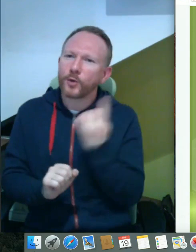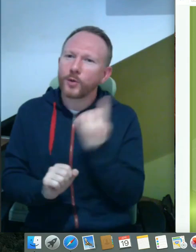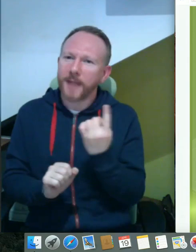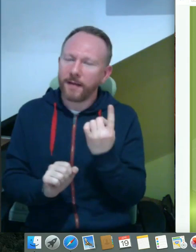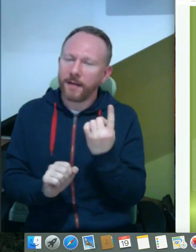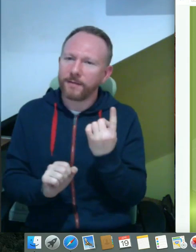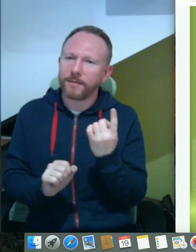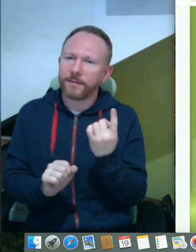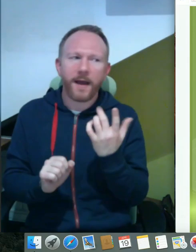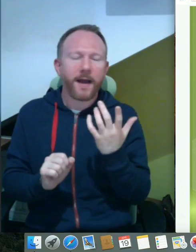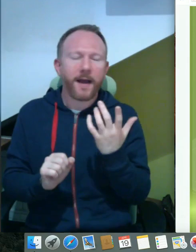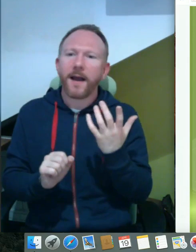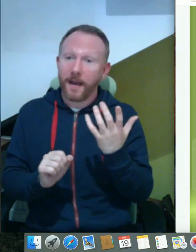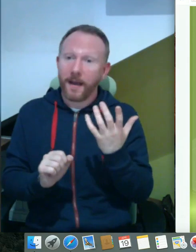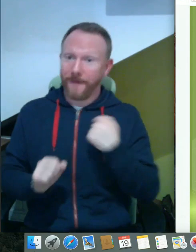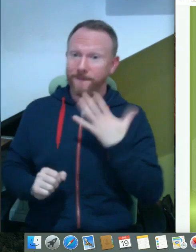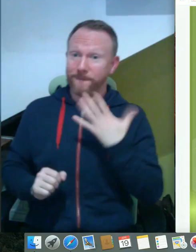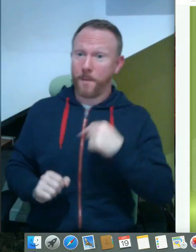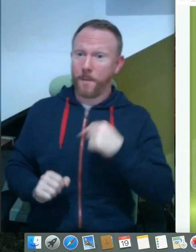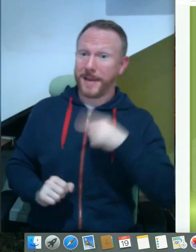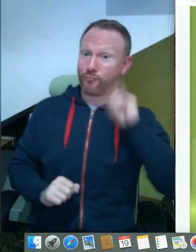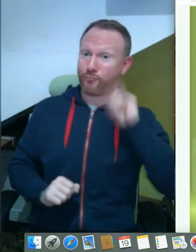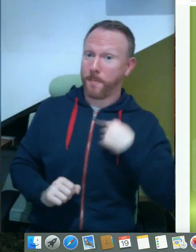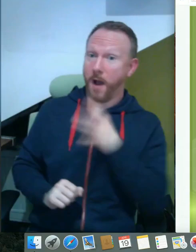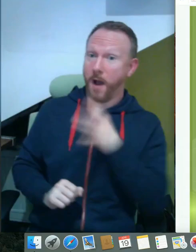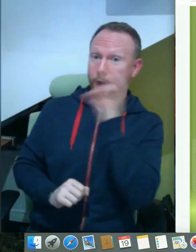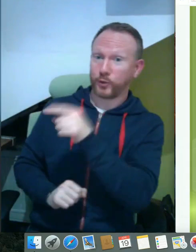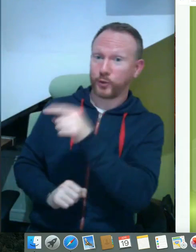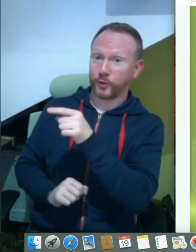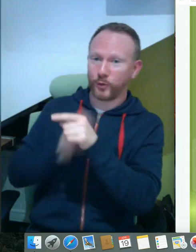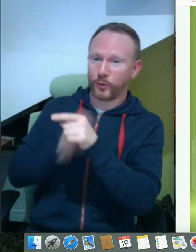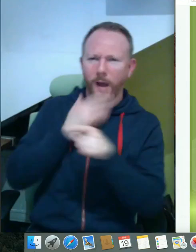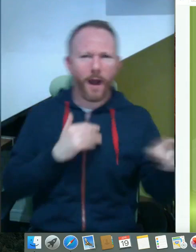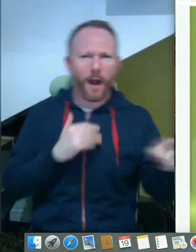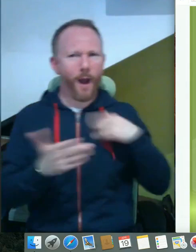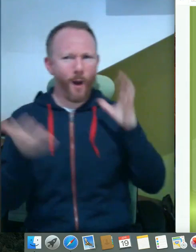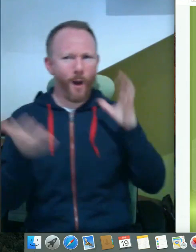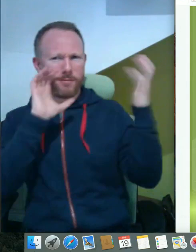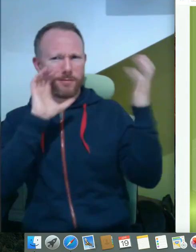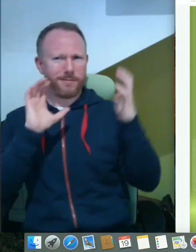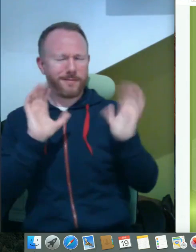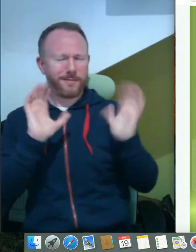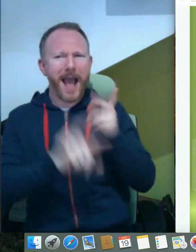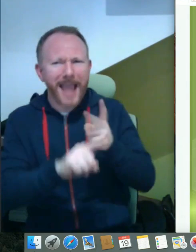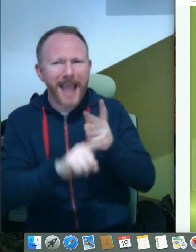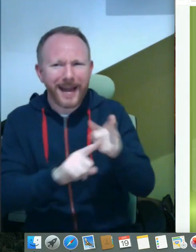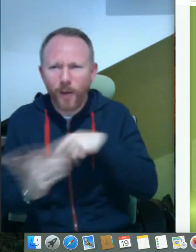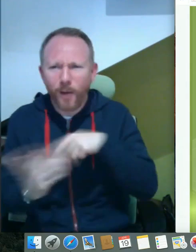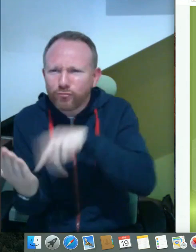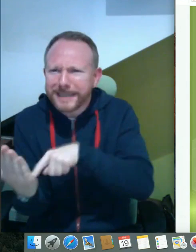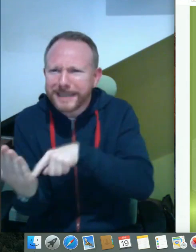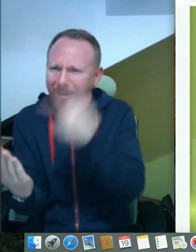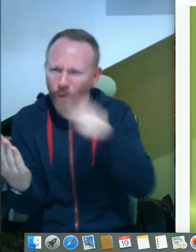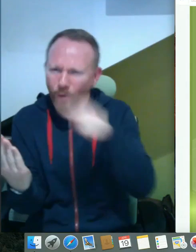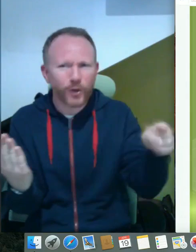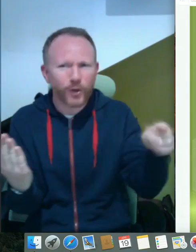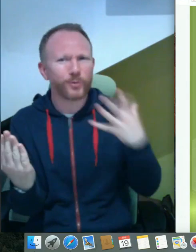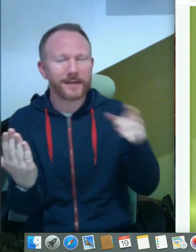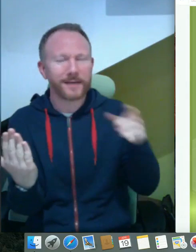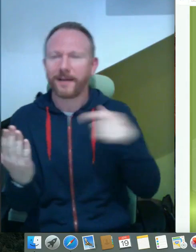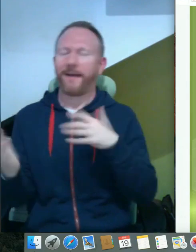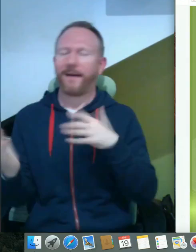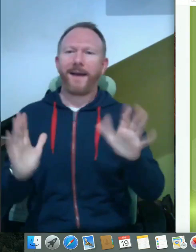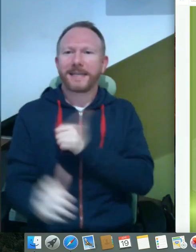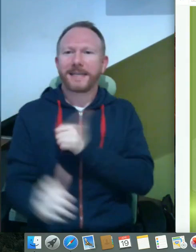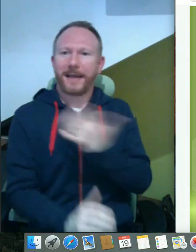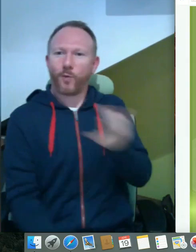Kal. Can you say that again? I was just reading one of the comments. I see. I was a bit distracted. So I'm aware that